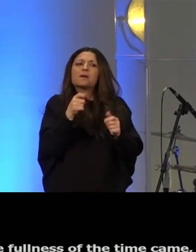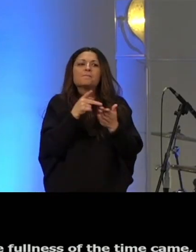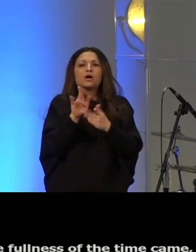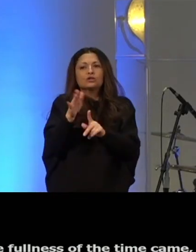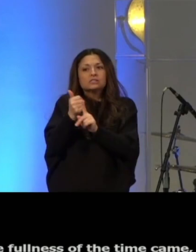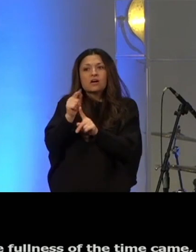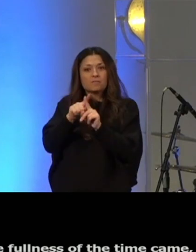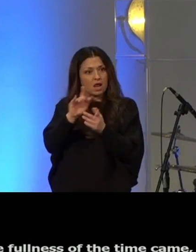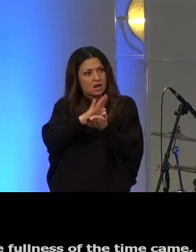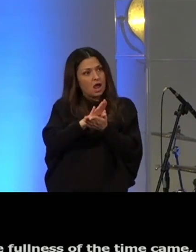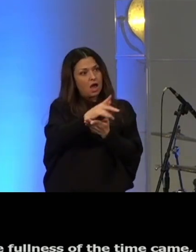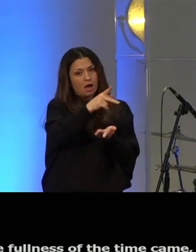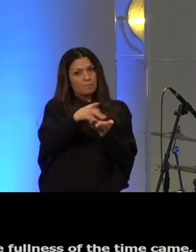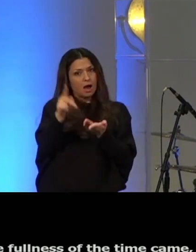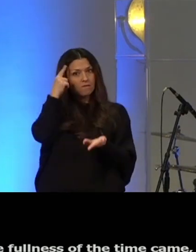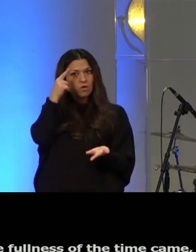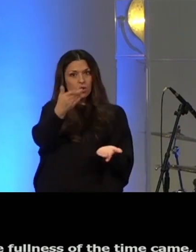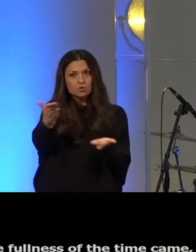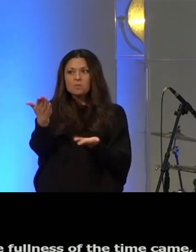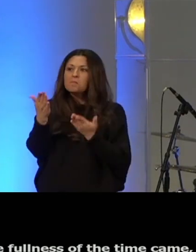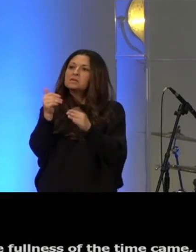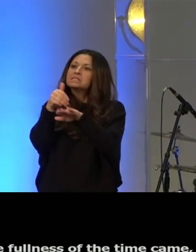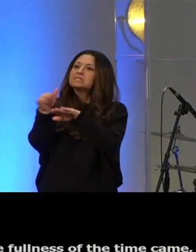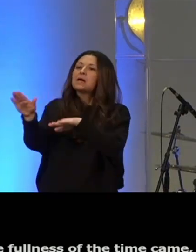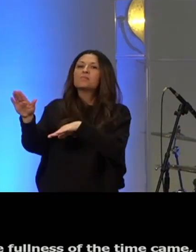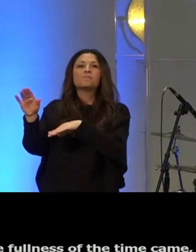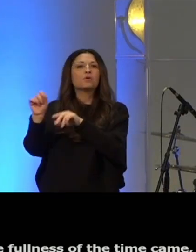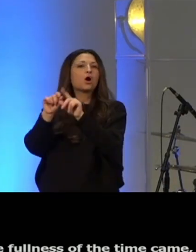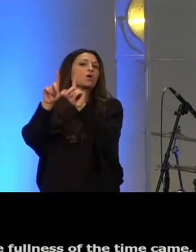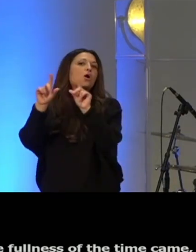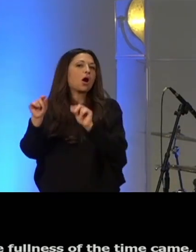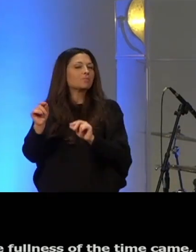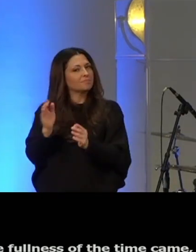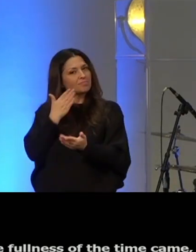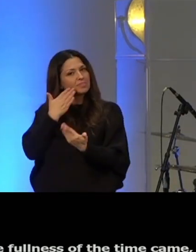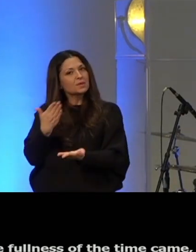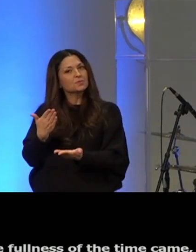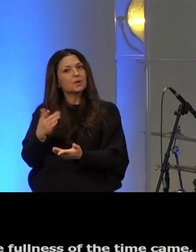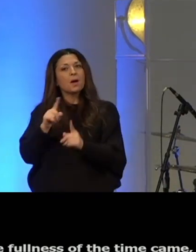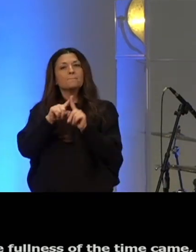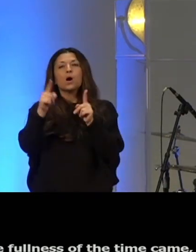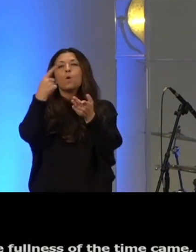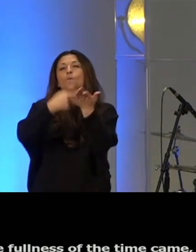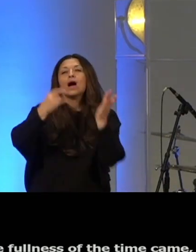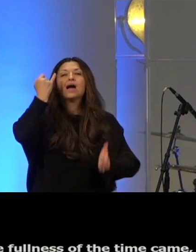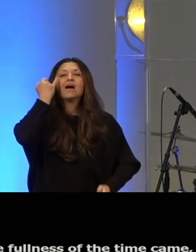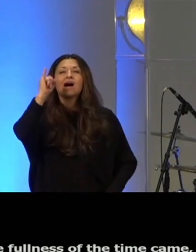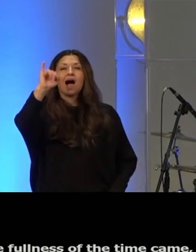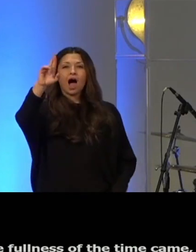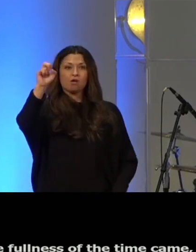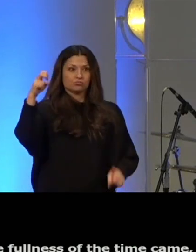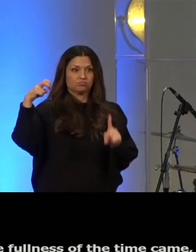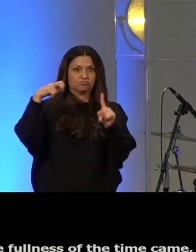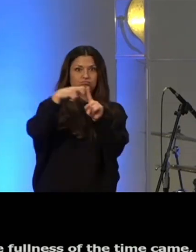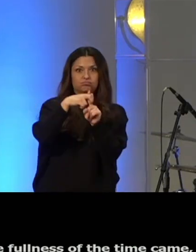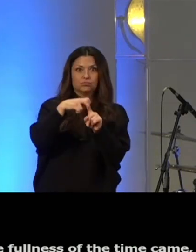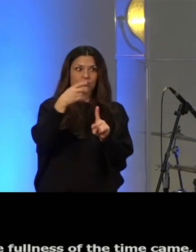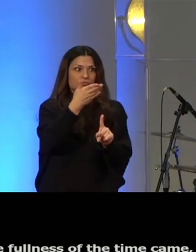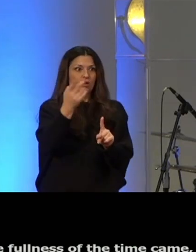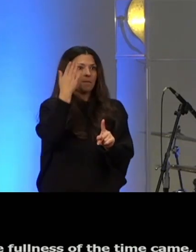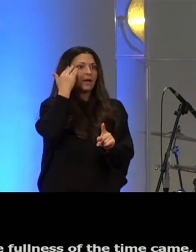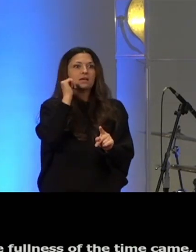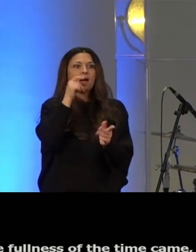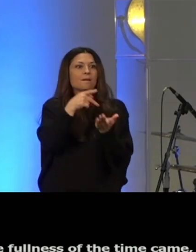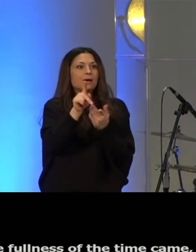nice of them to pay it. You might even send them a card. But what if the IRS came after you because you hadn't paid your taxes for